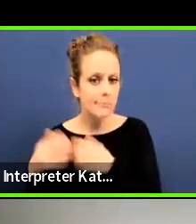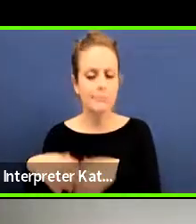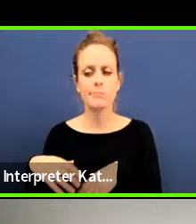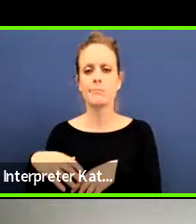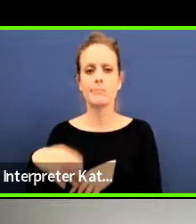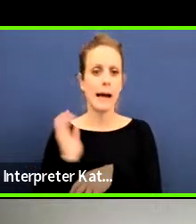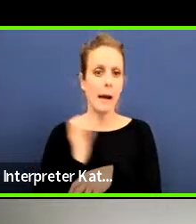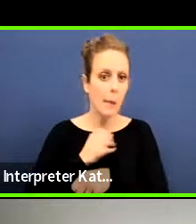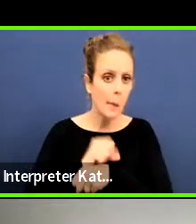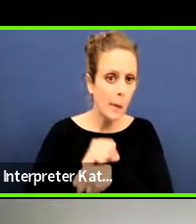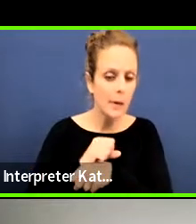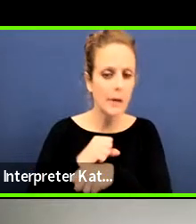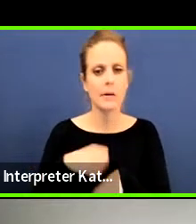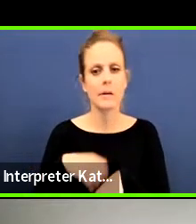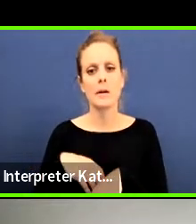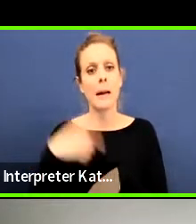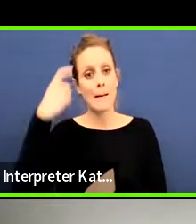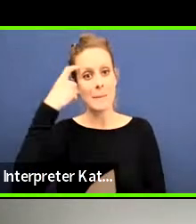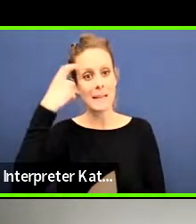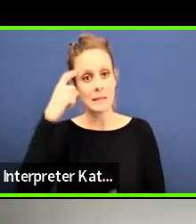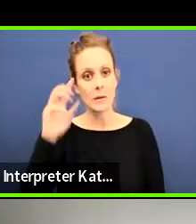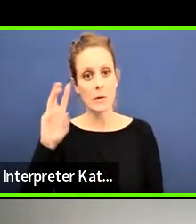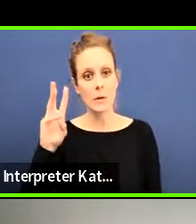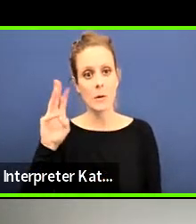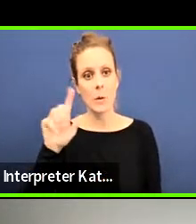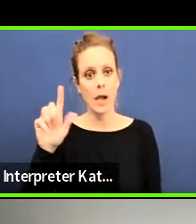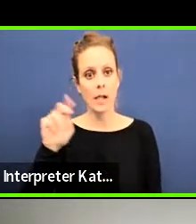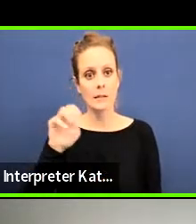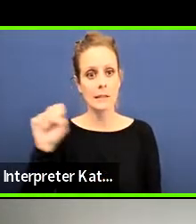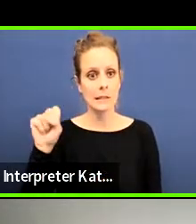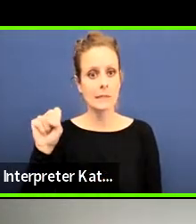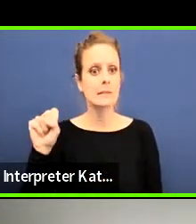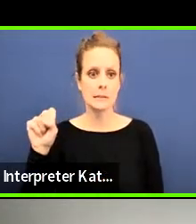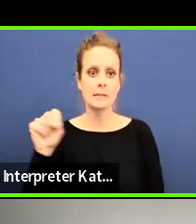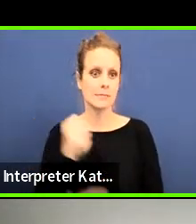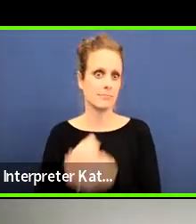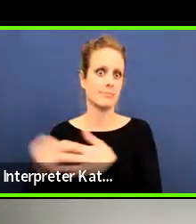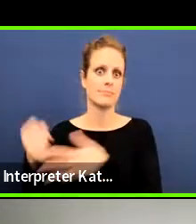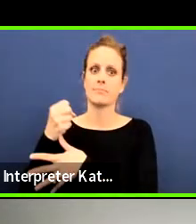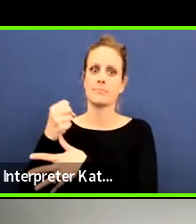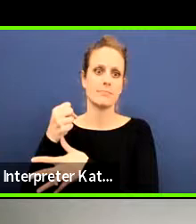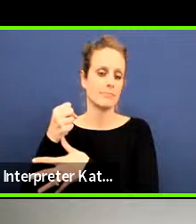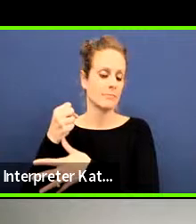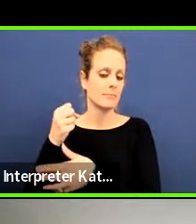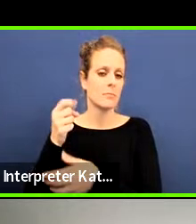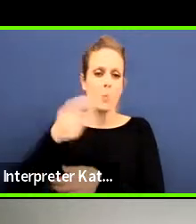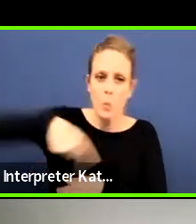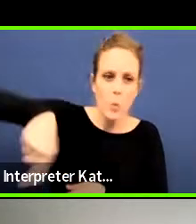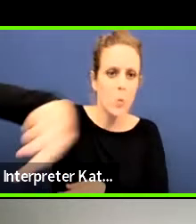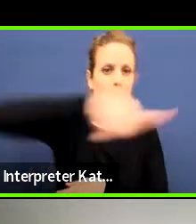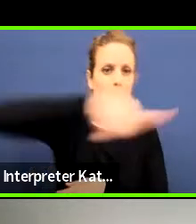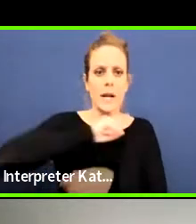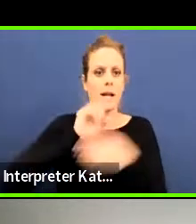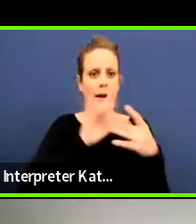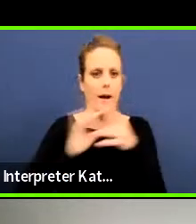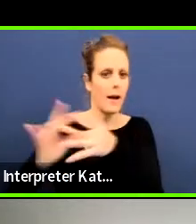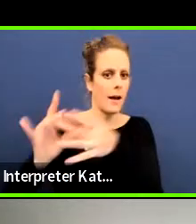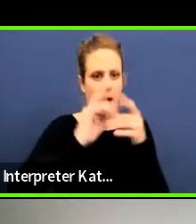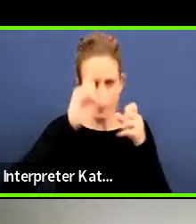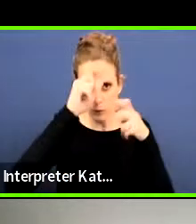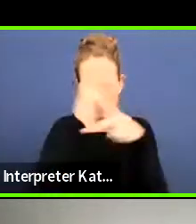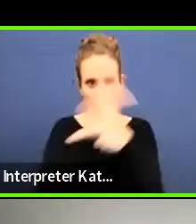course, came up large as something that we collectively have to figure out, and not just